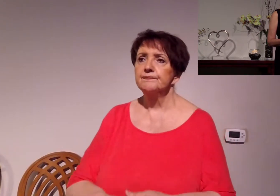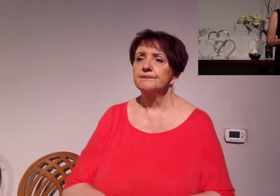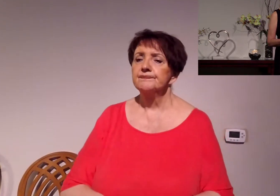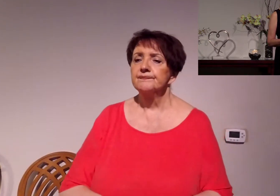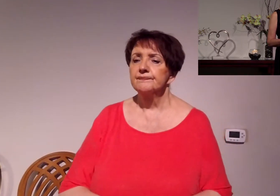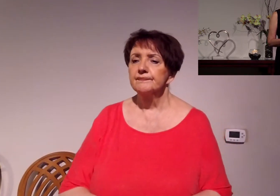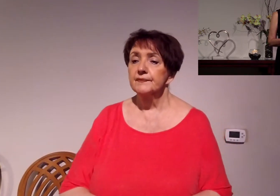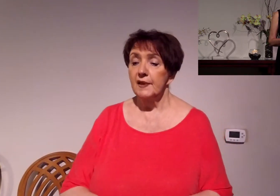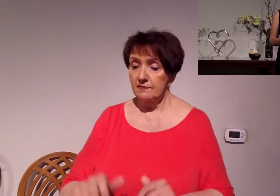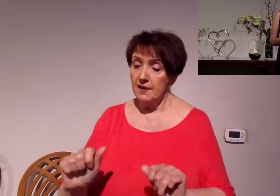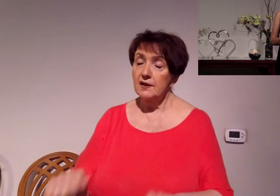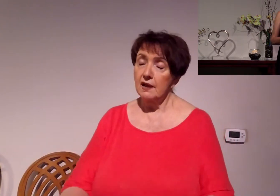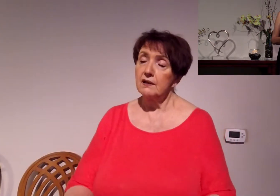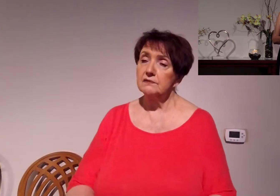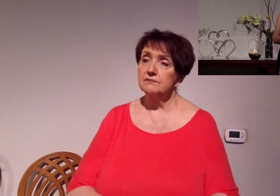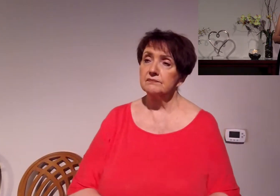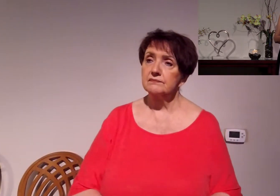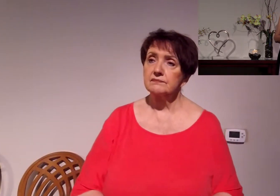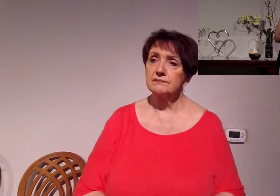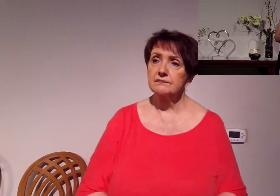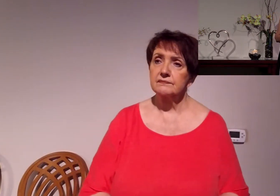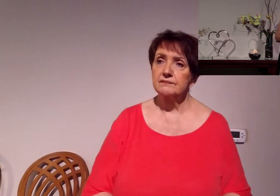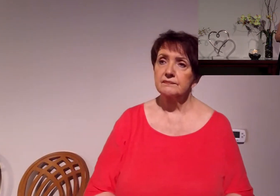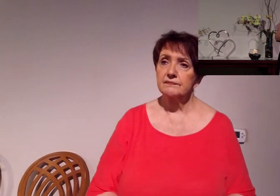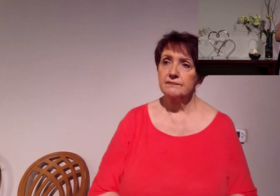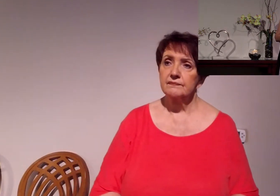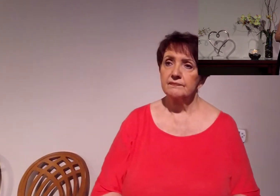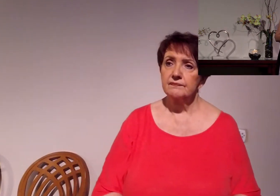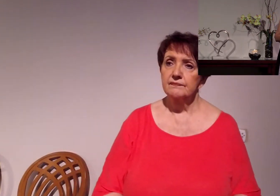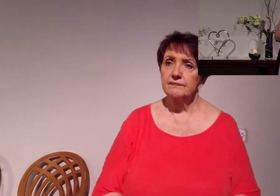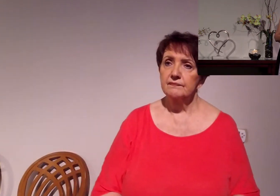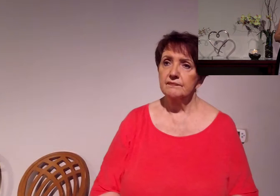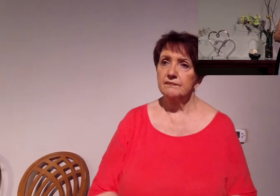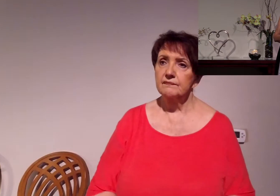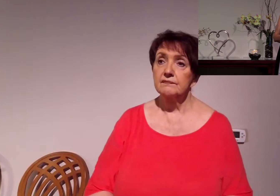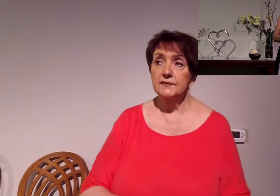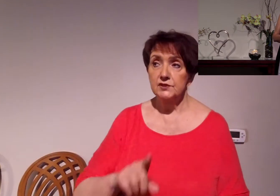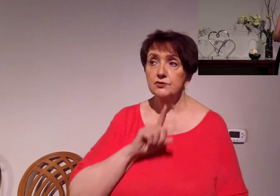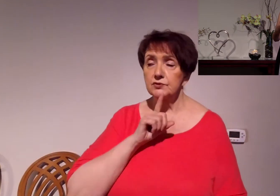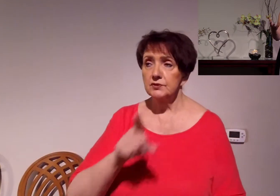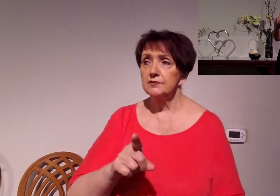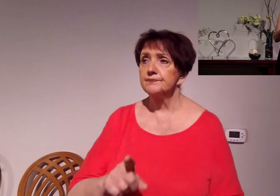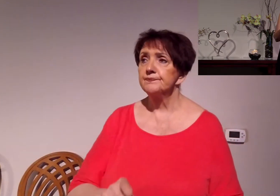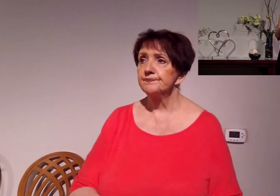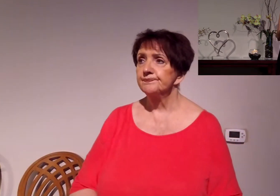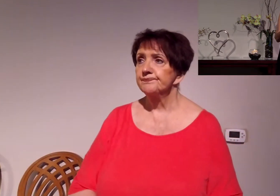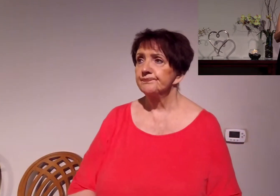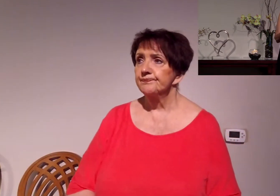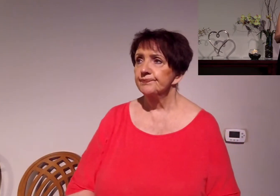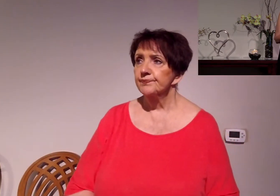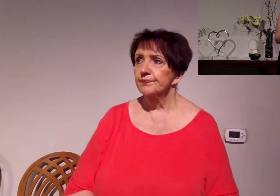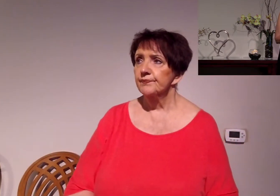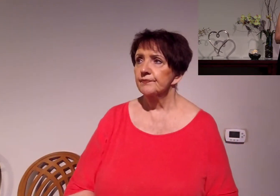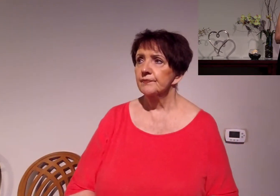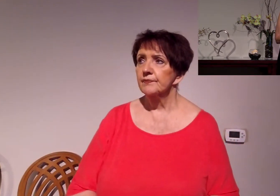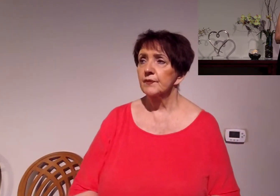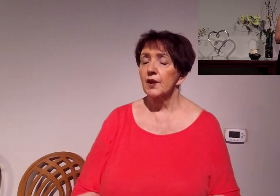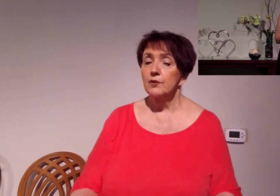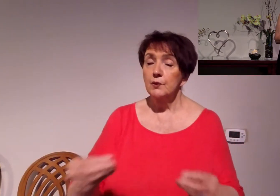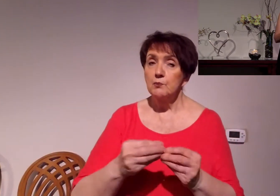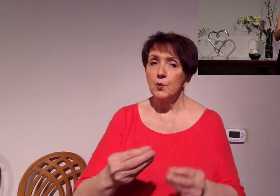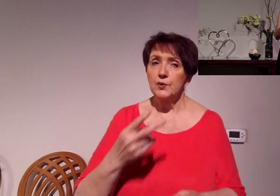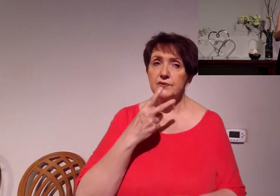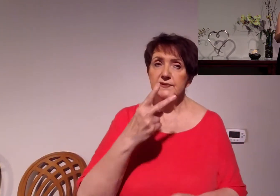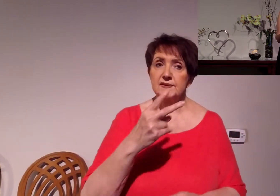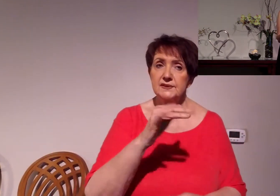And they get to do that. They really and truly and honestly do. And the more that we can see that in each other,